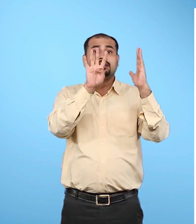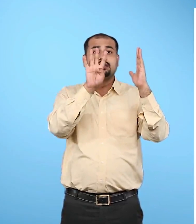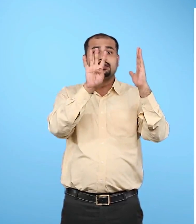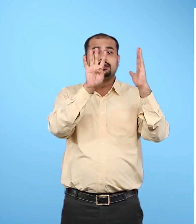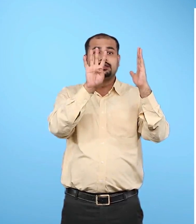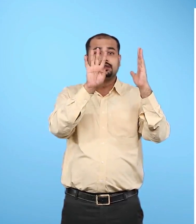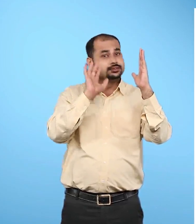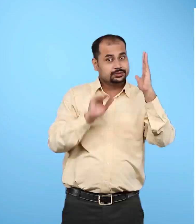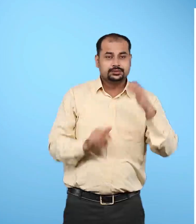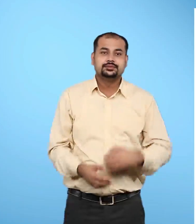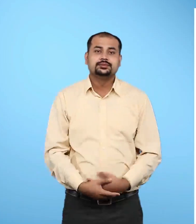4 dots.